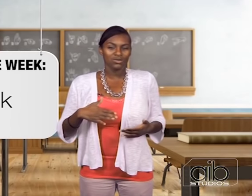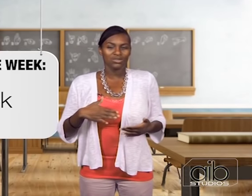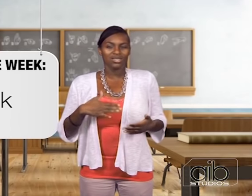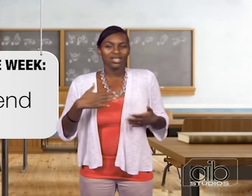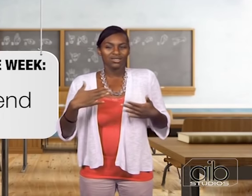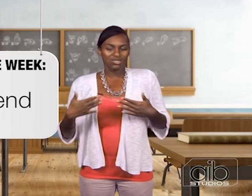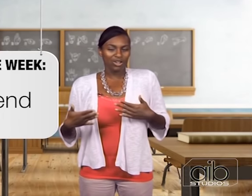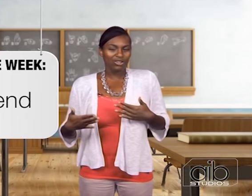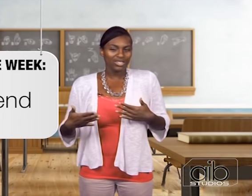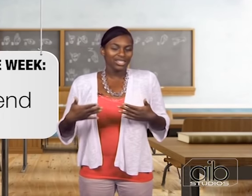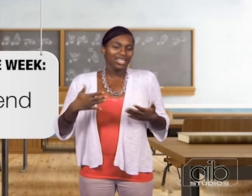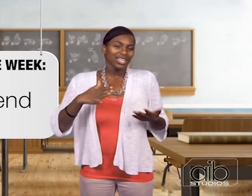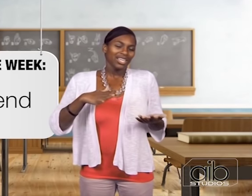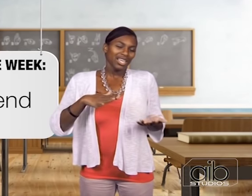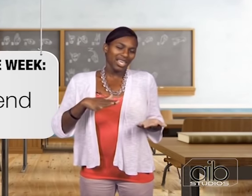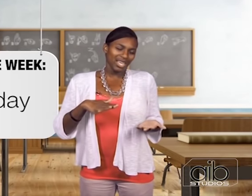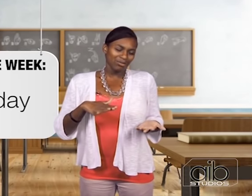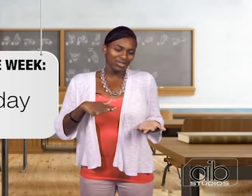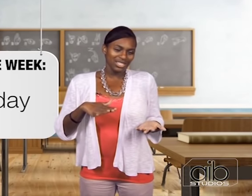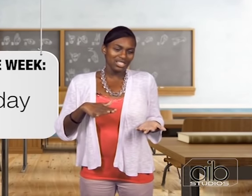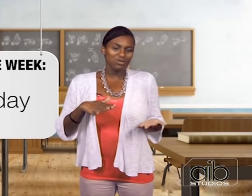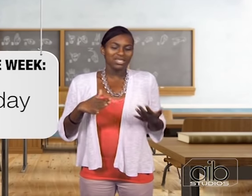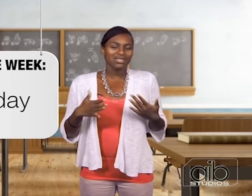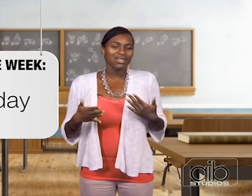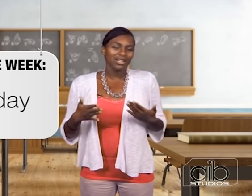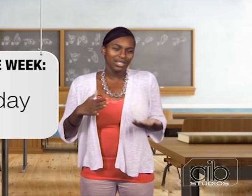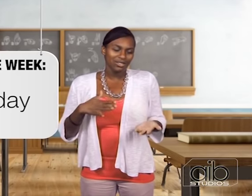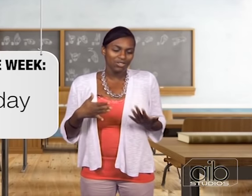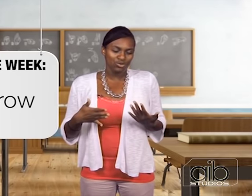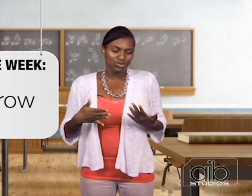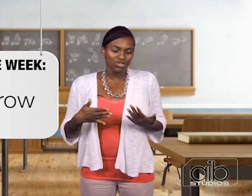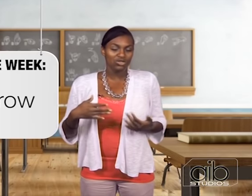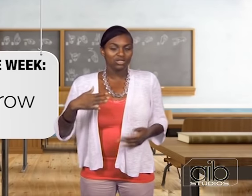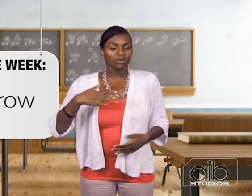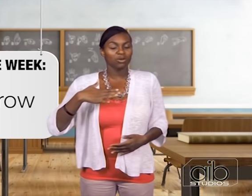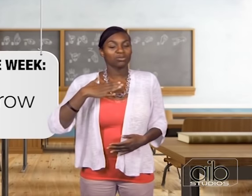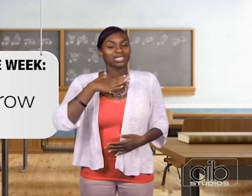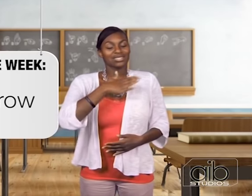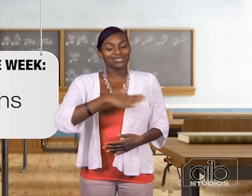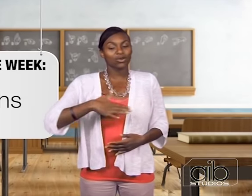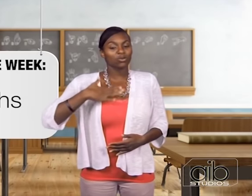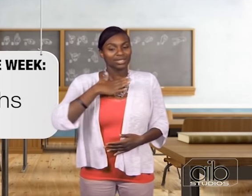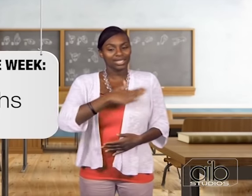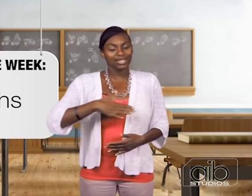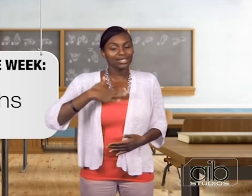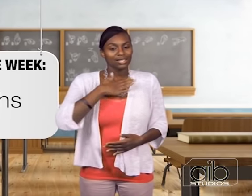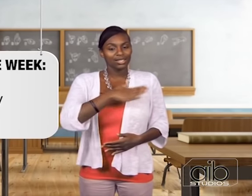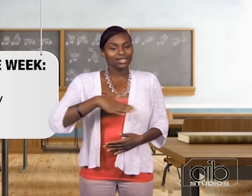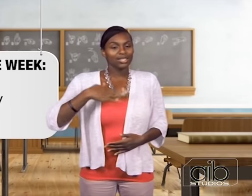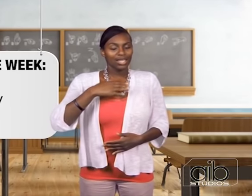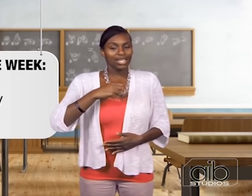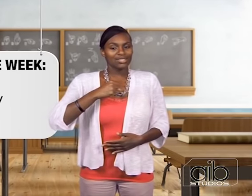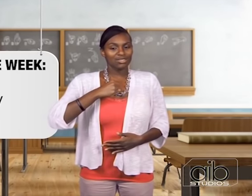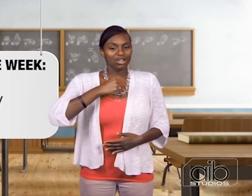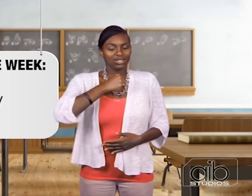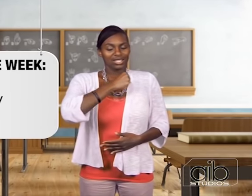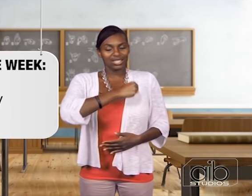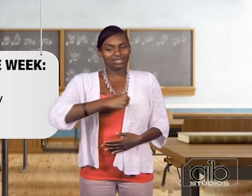confuse sorry and please, because a lot of individuals do. Just remember, please is an open hand and sorry is a